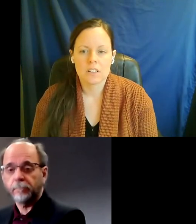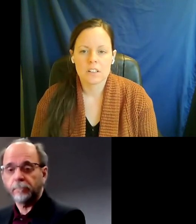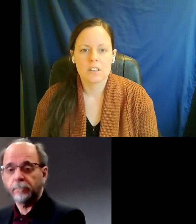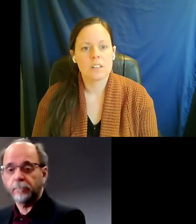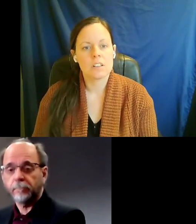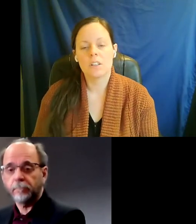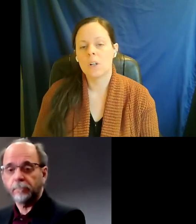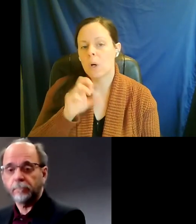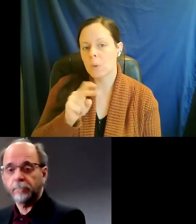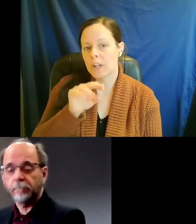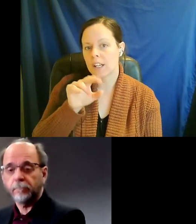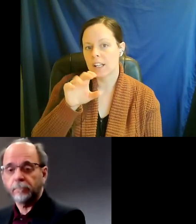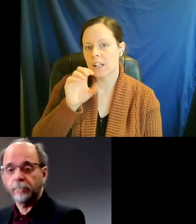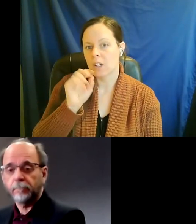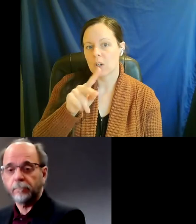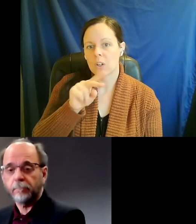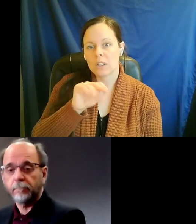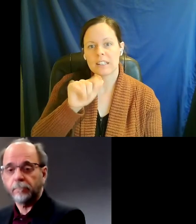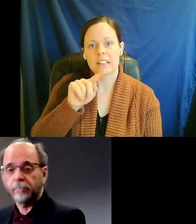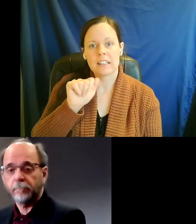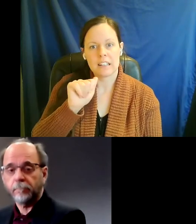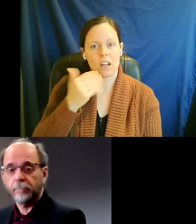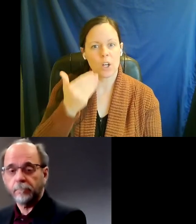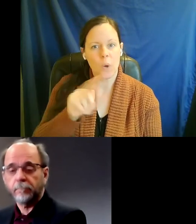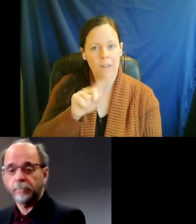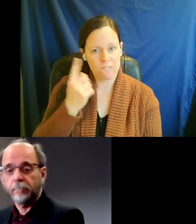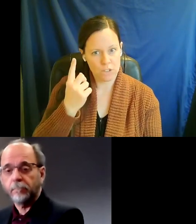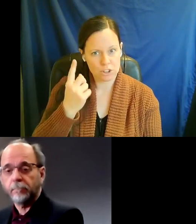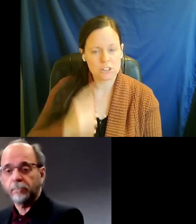Okay, Nita, now we'll go ahead and hear from you first.